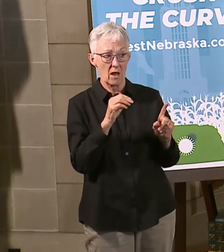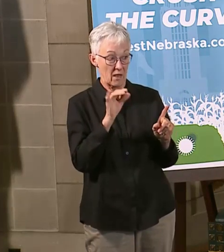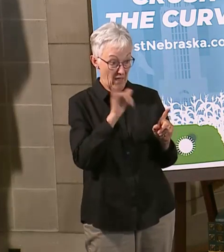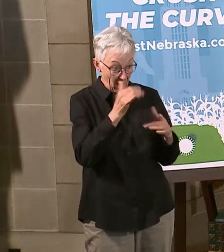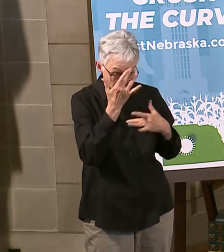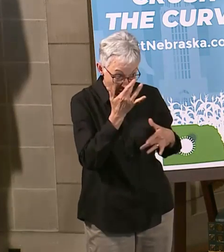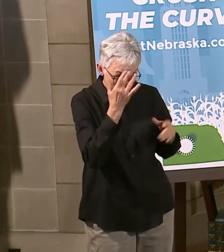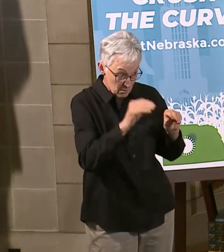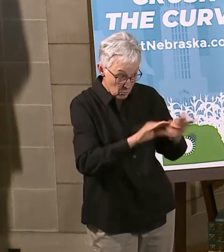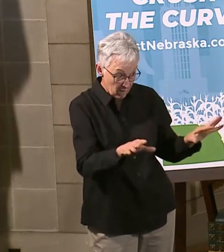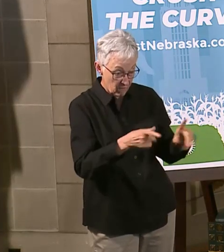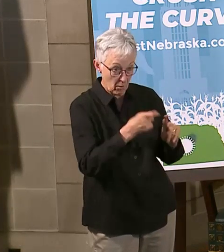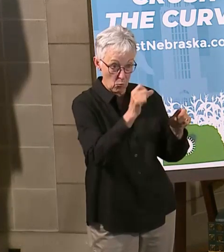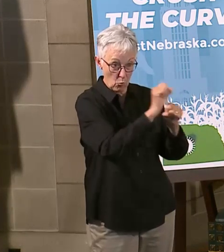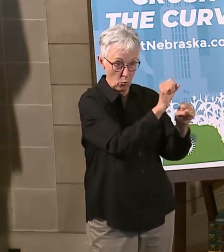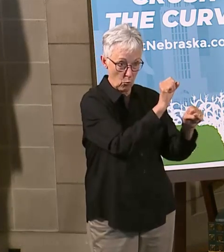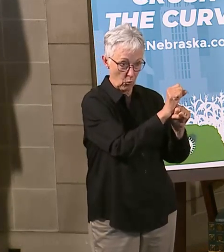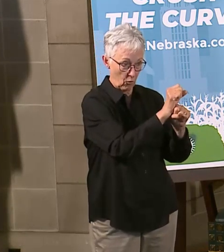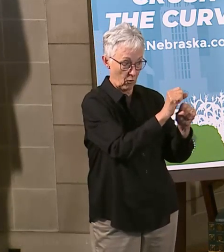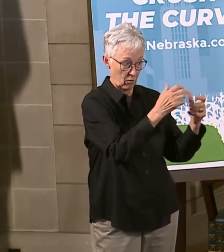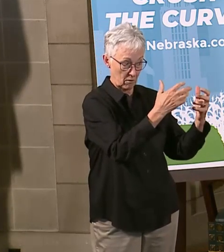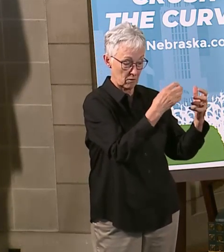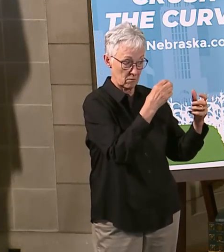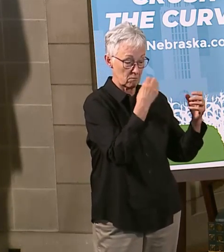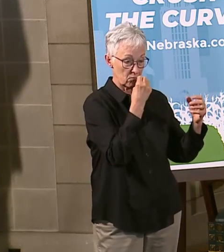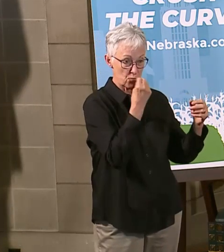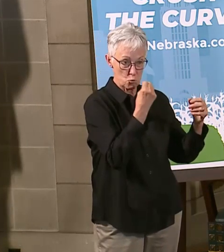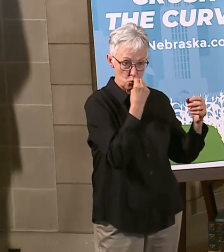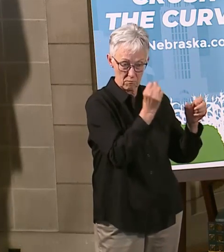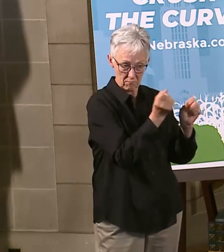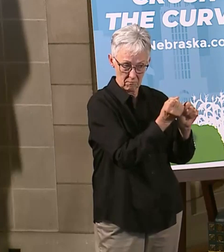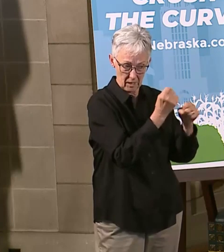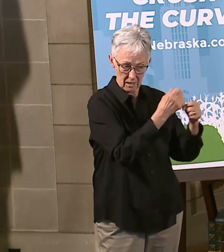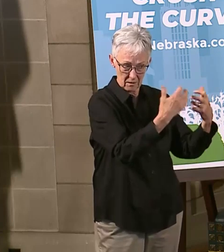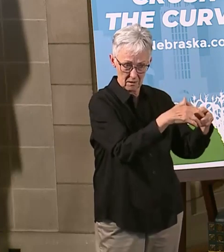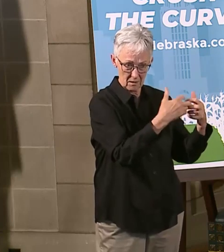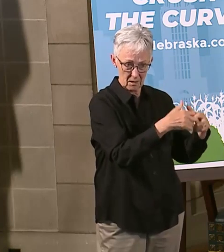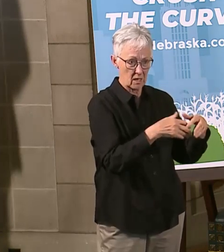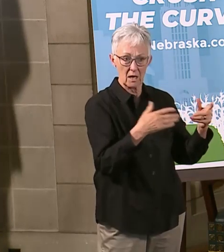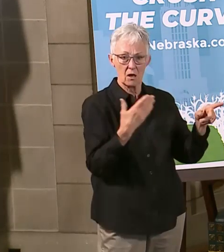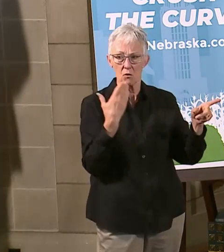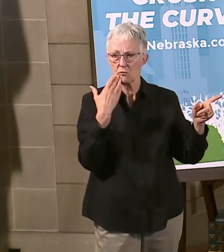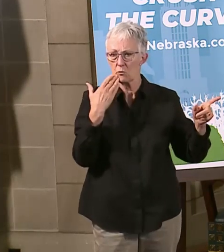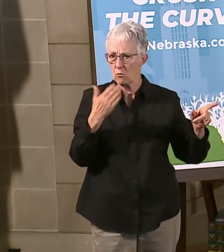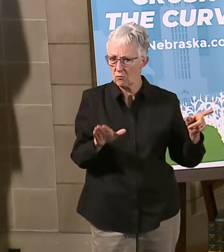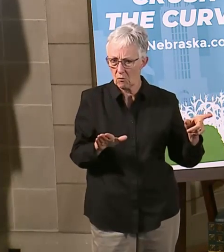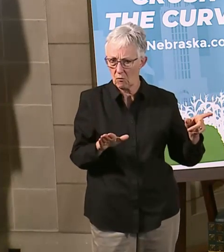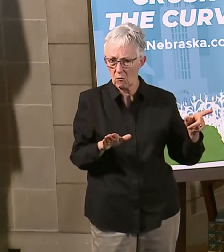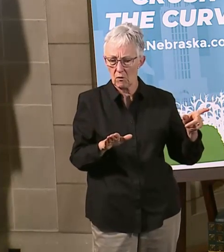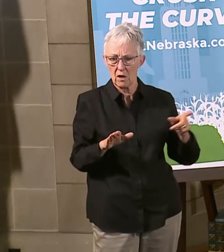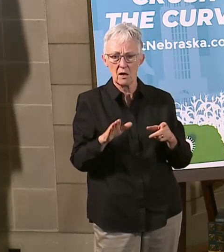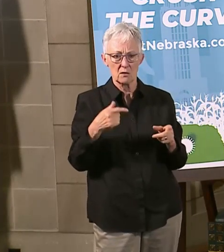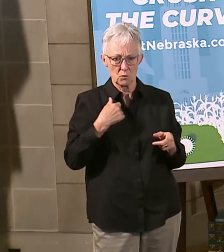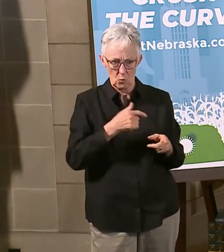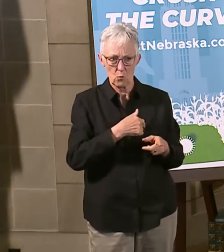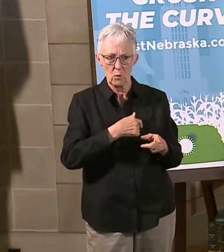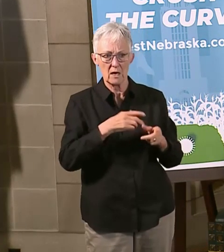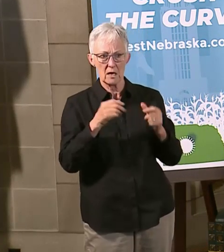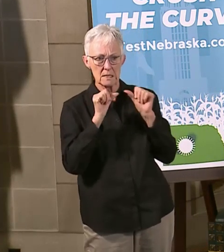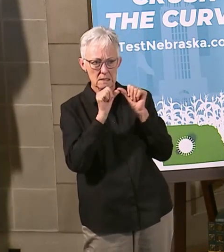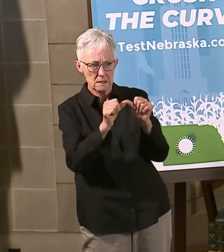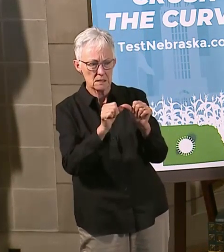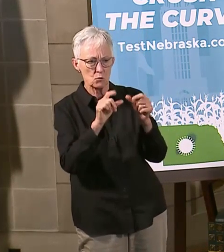on at home. So that's why, for example, we're doing the Spanish press briefings on, that we did Tuesday, we're doing in Thursday, is to